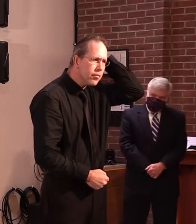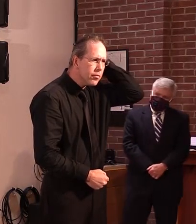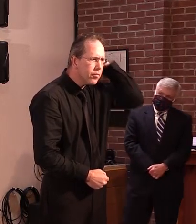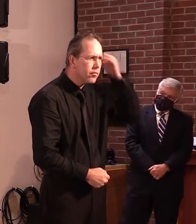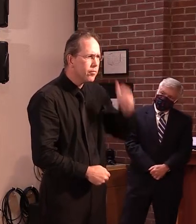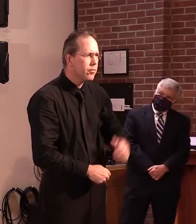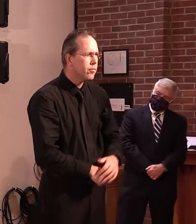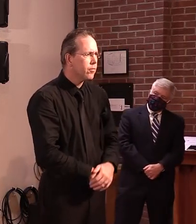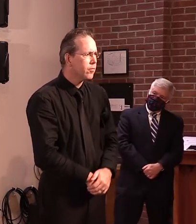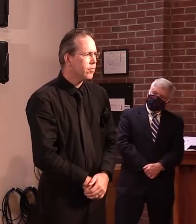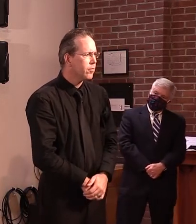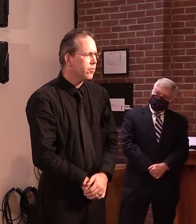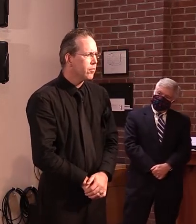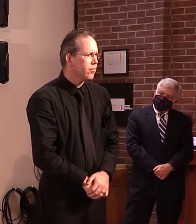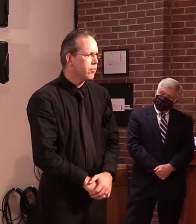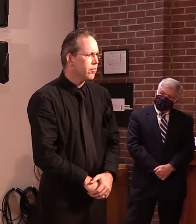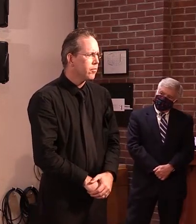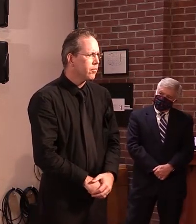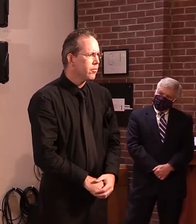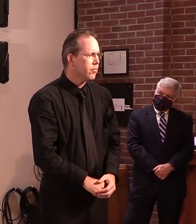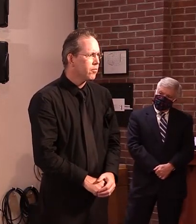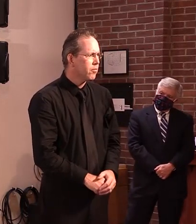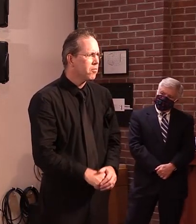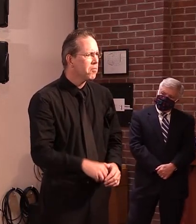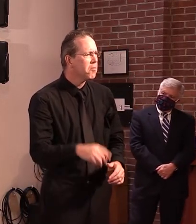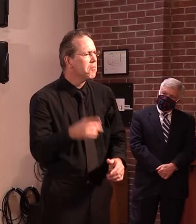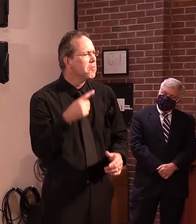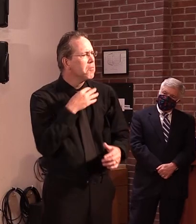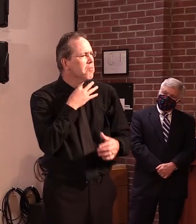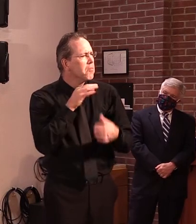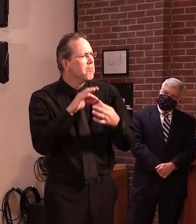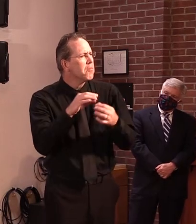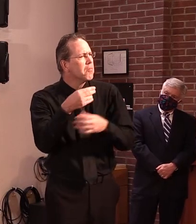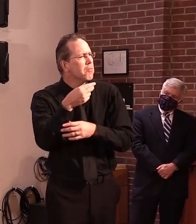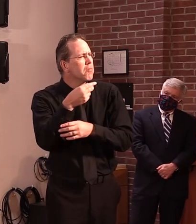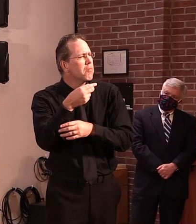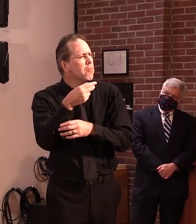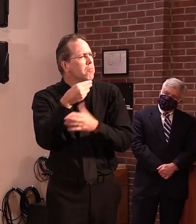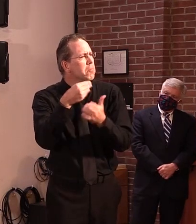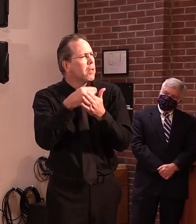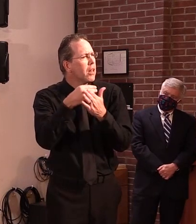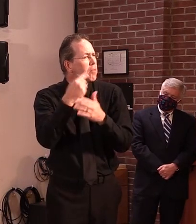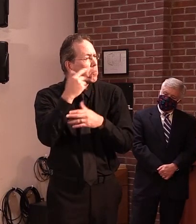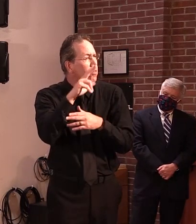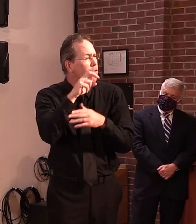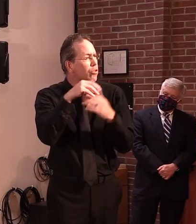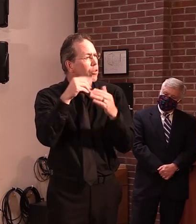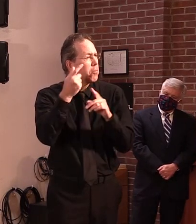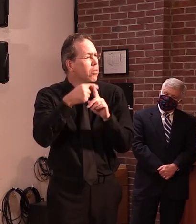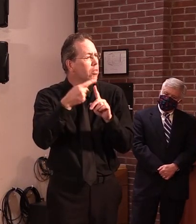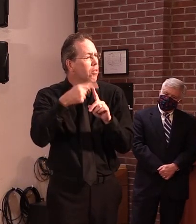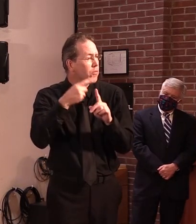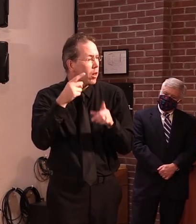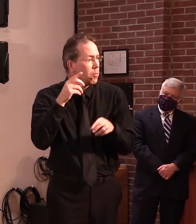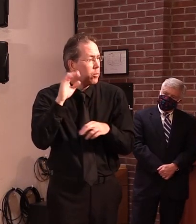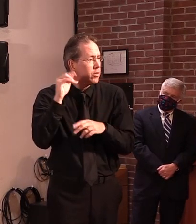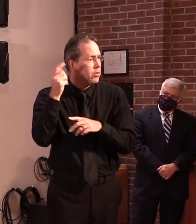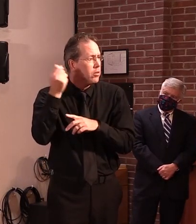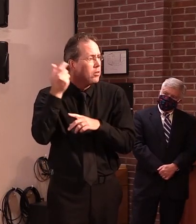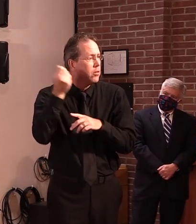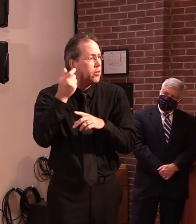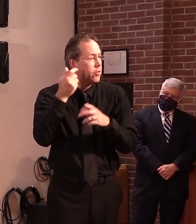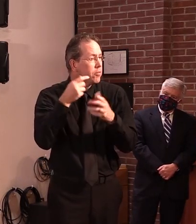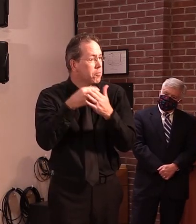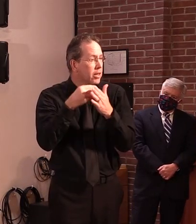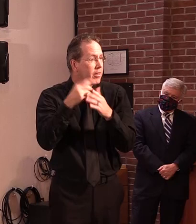Yeah, thank you, Joe. Mike Harrington is probably on the line, but I understand that we're getting very close